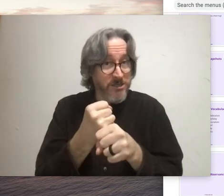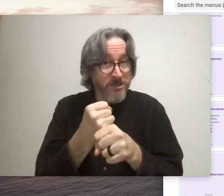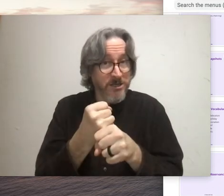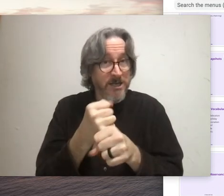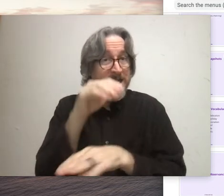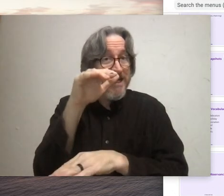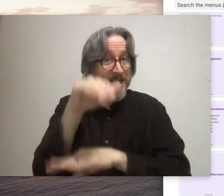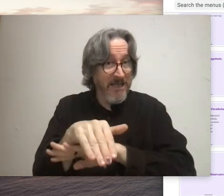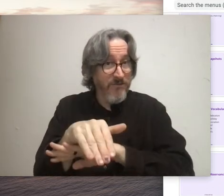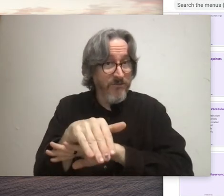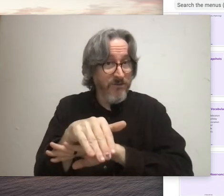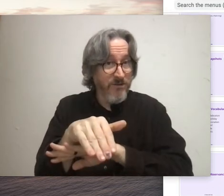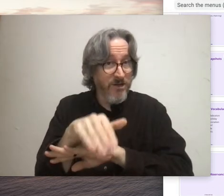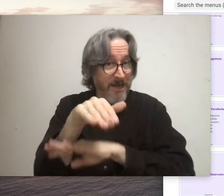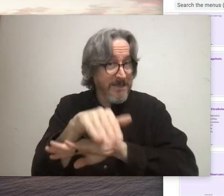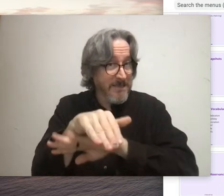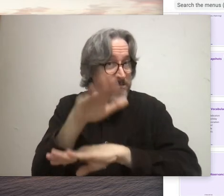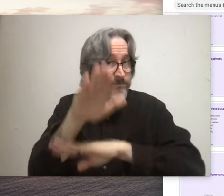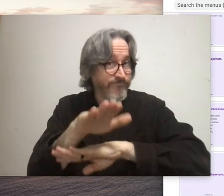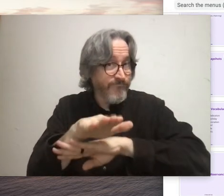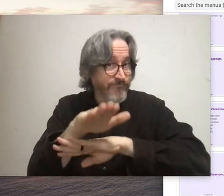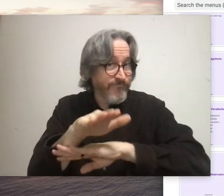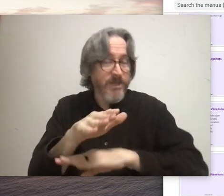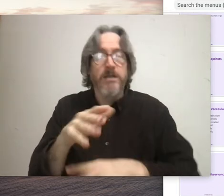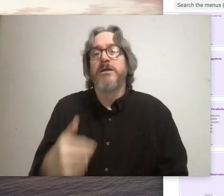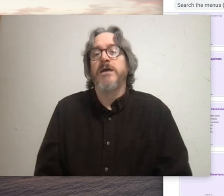Year's Eve, night.